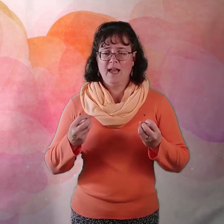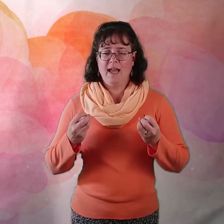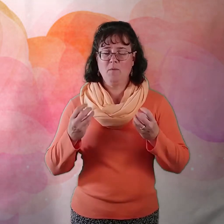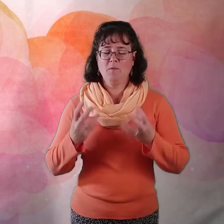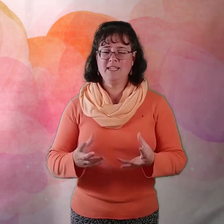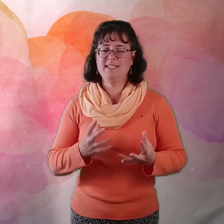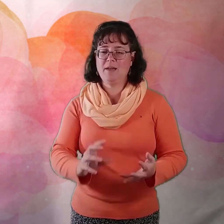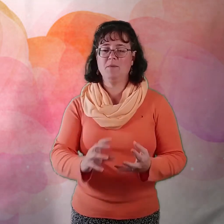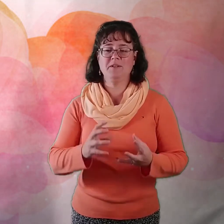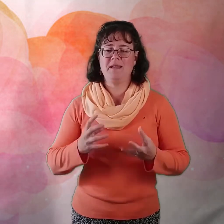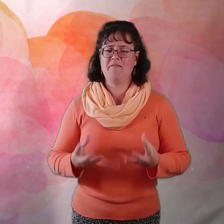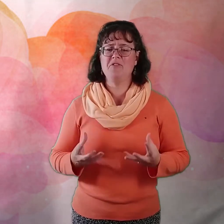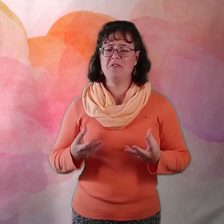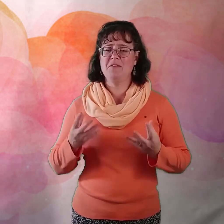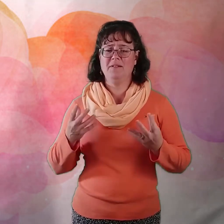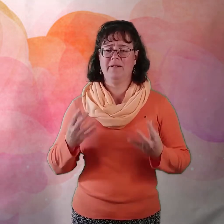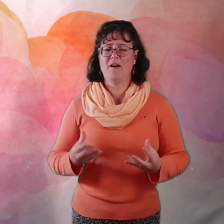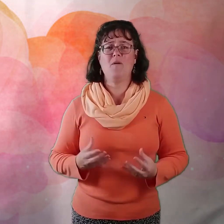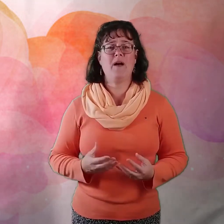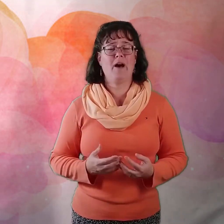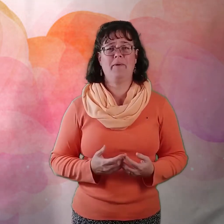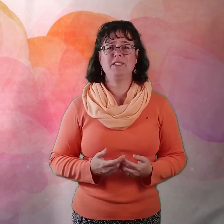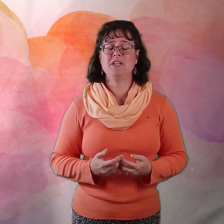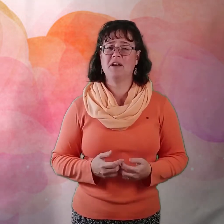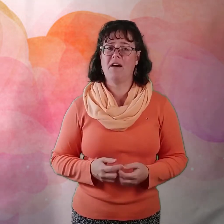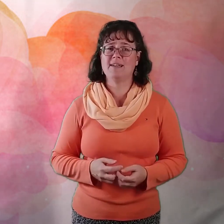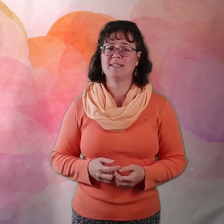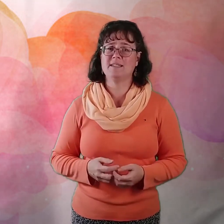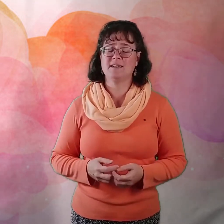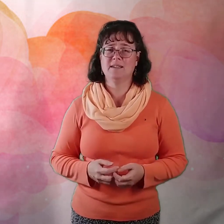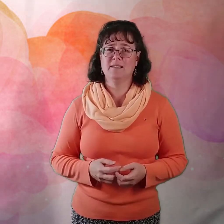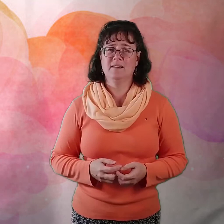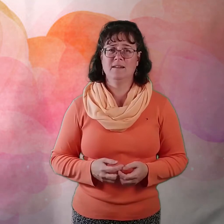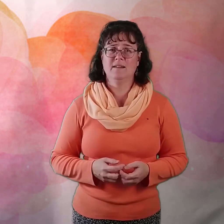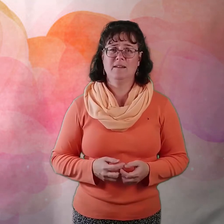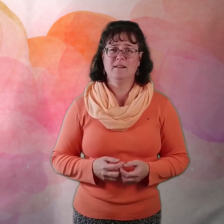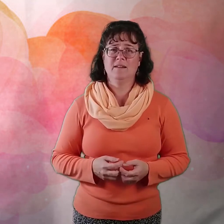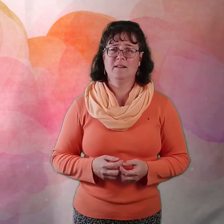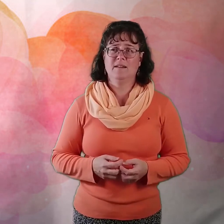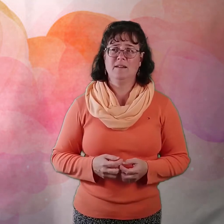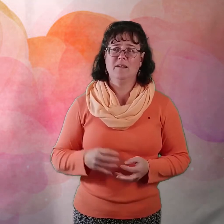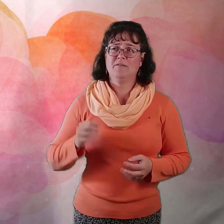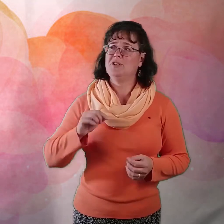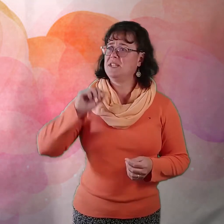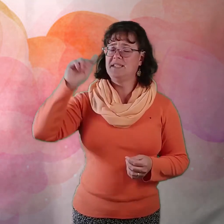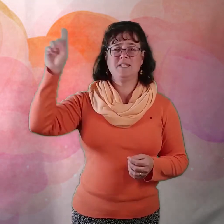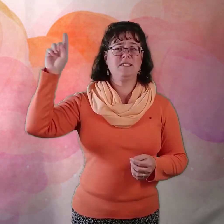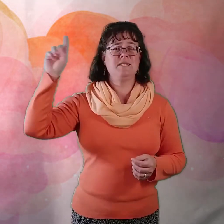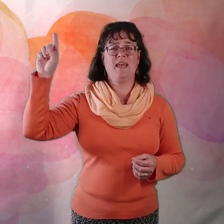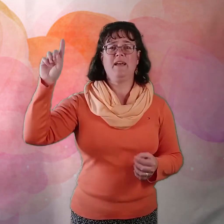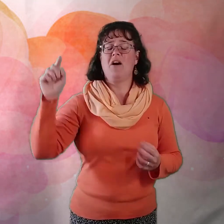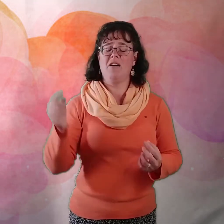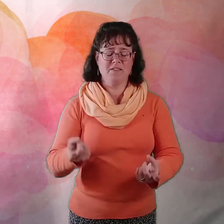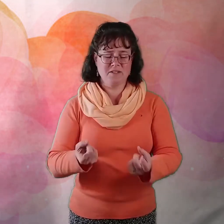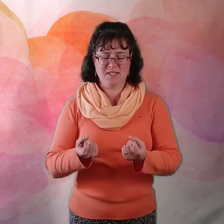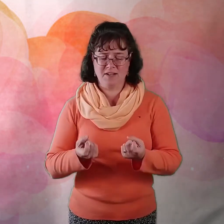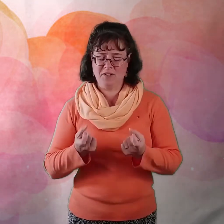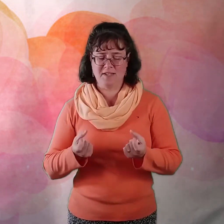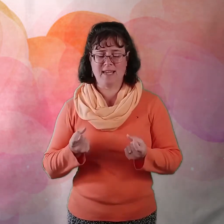And when we say we'll never know how much it cost for Jesus to take all those sin hooks out